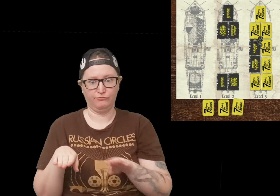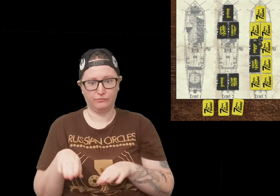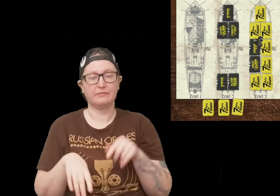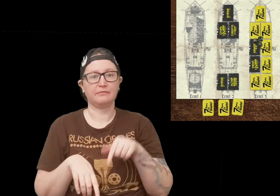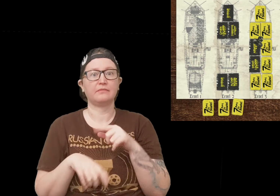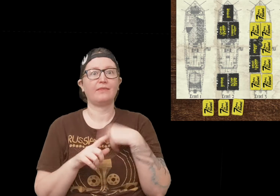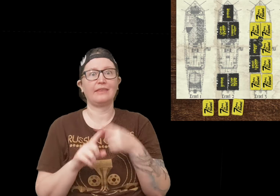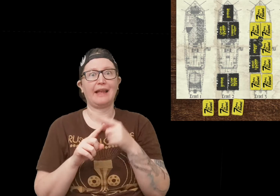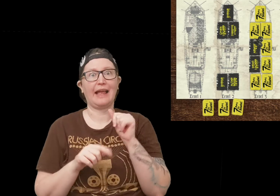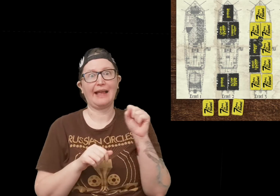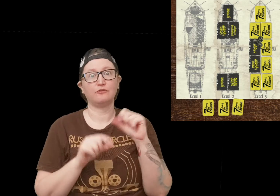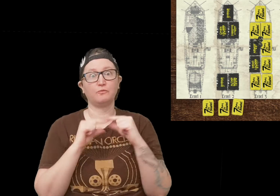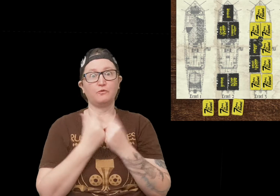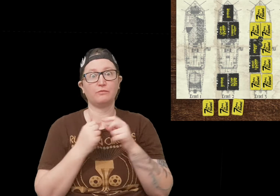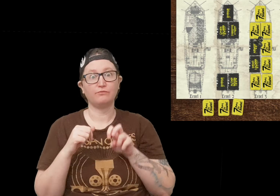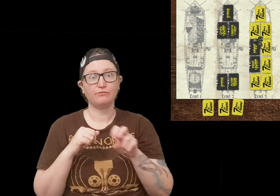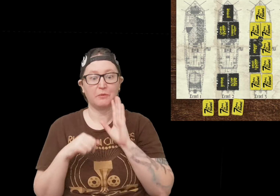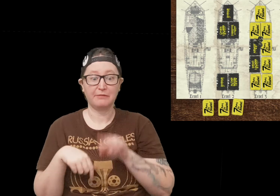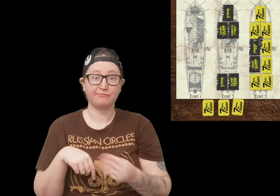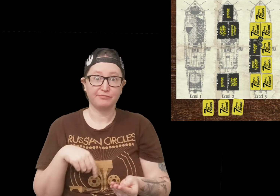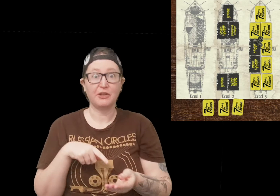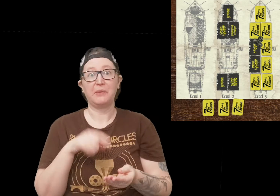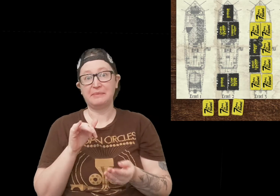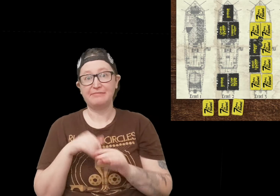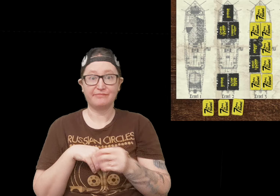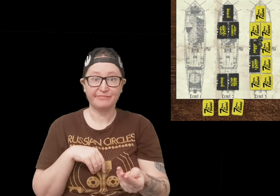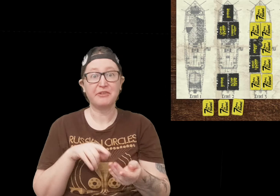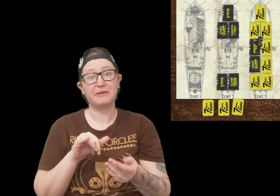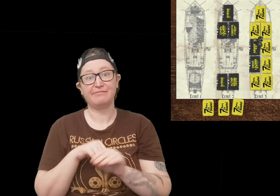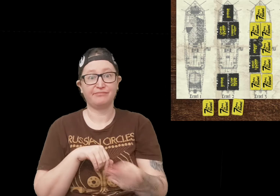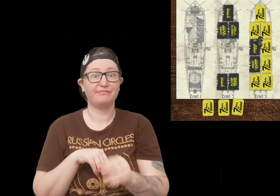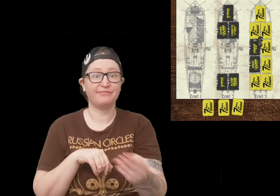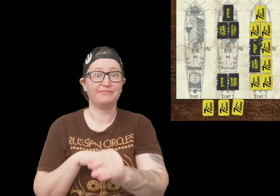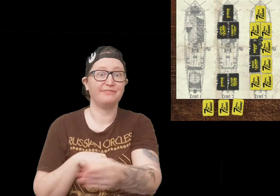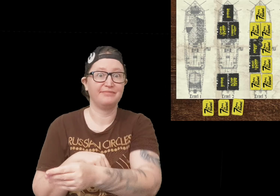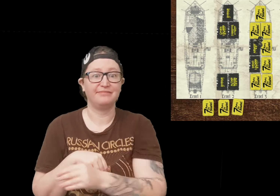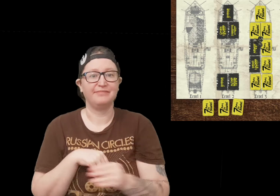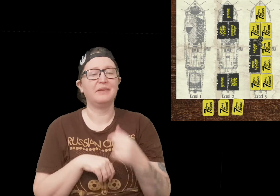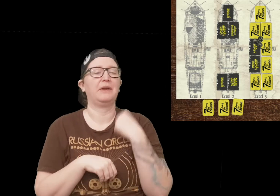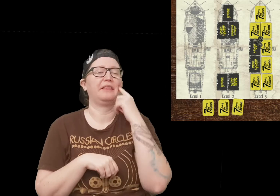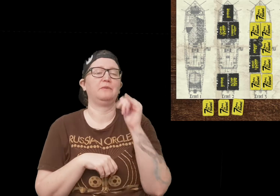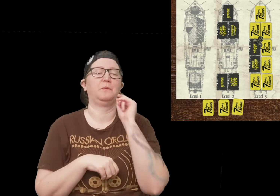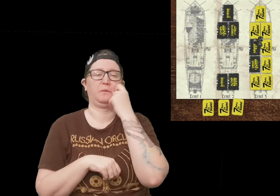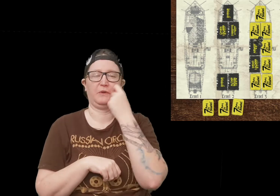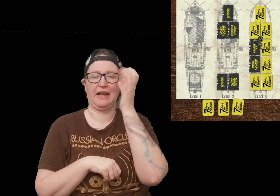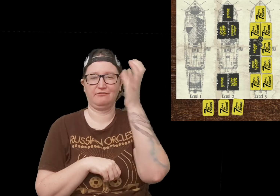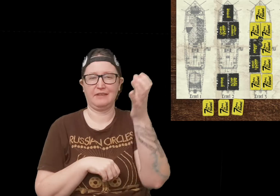of the levels. And then as a group, you will flip the tile. Oh, okay, do what that says, flip the tile, flip the tile. So